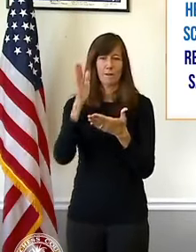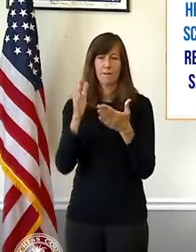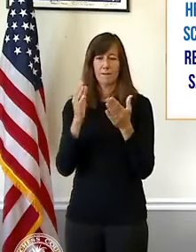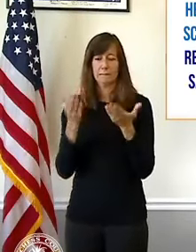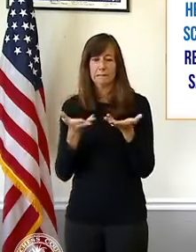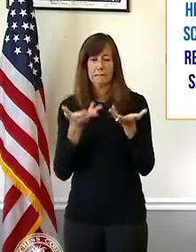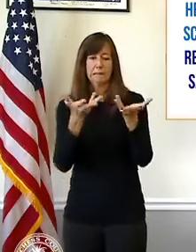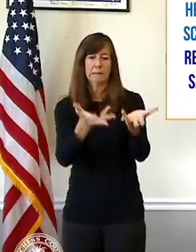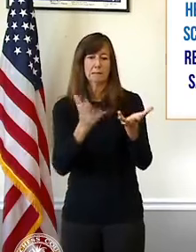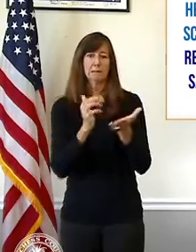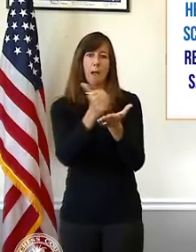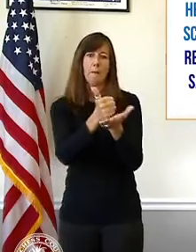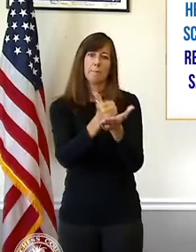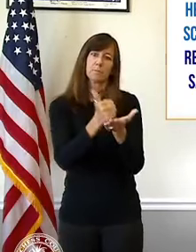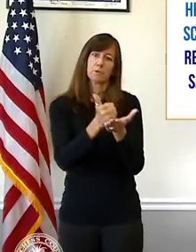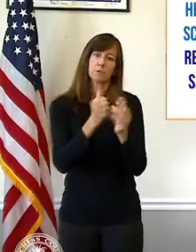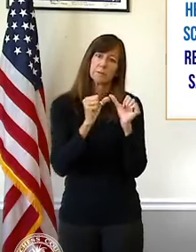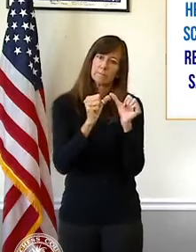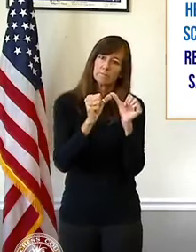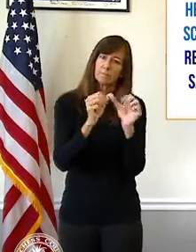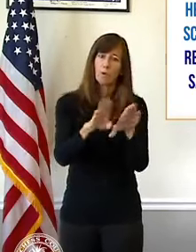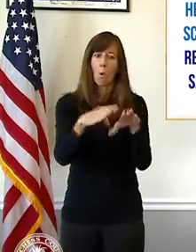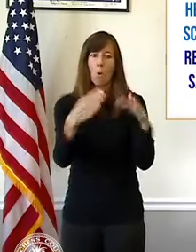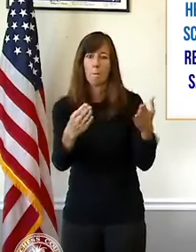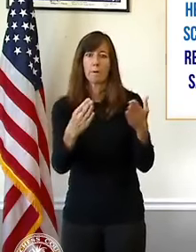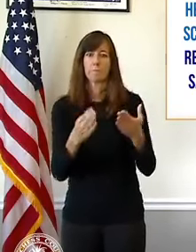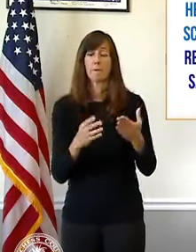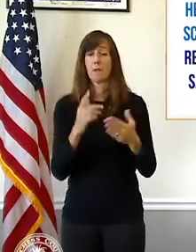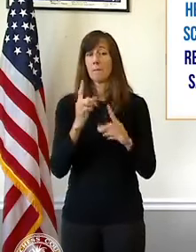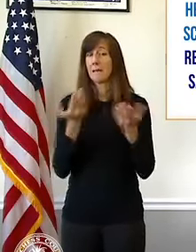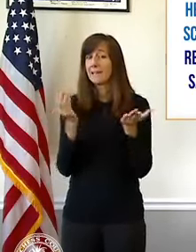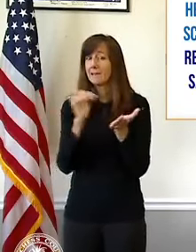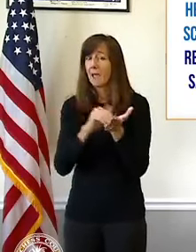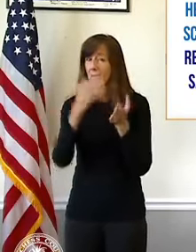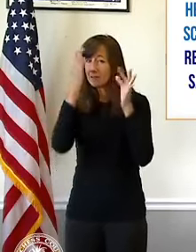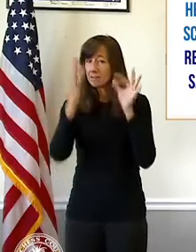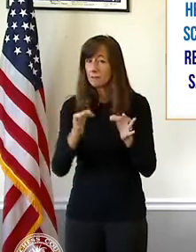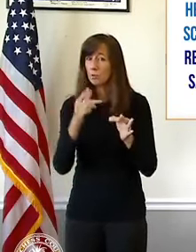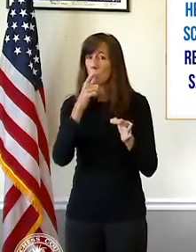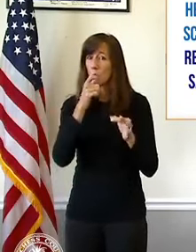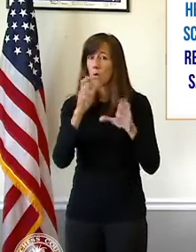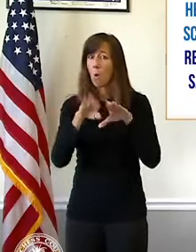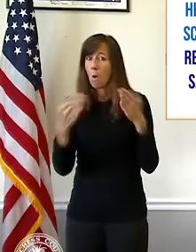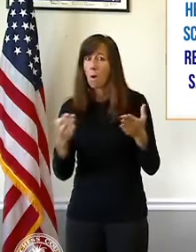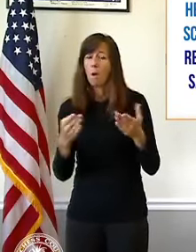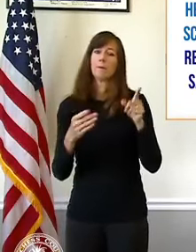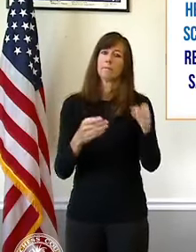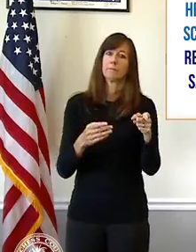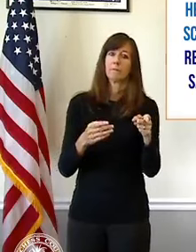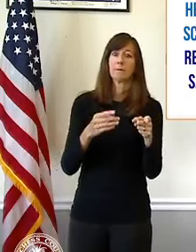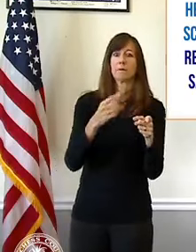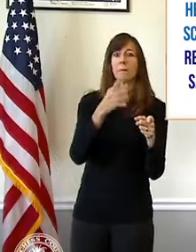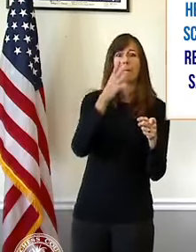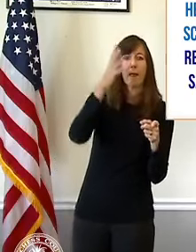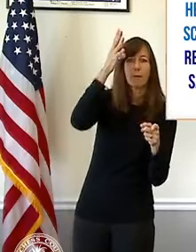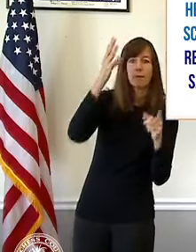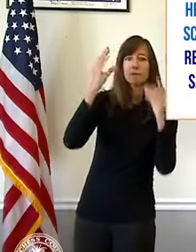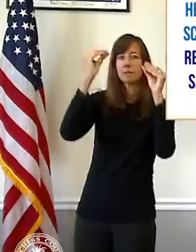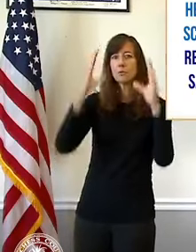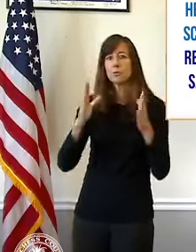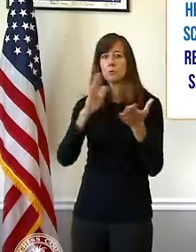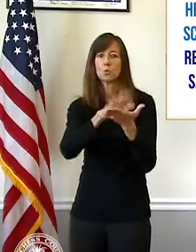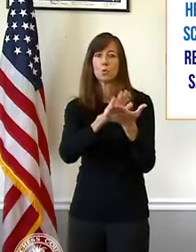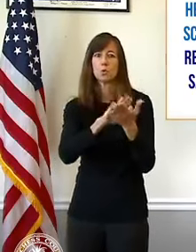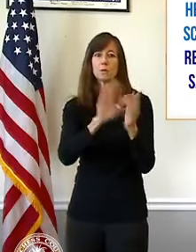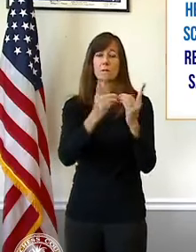support that. But again, those decisions are made by school districts with you as parents and taxpayers, and under the guidance of the state